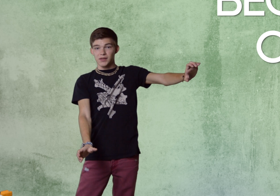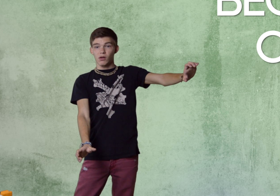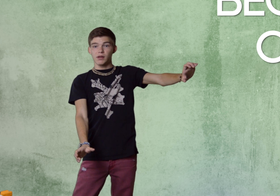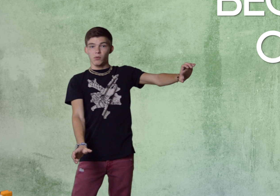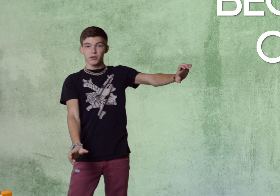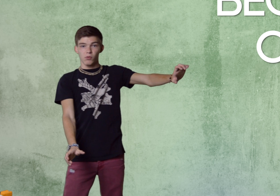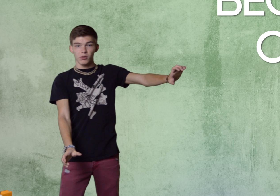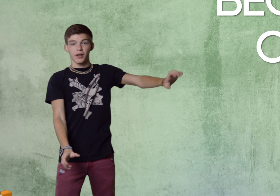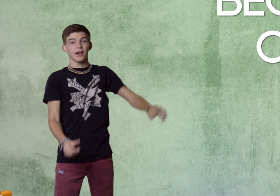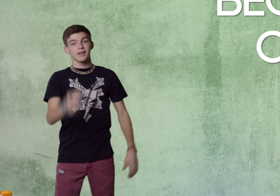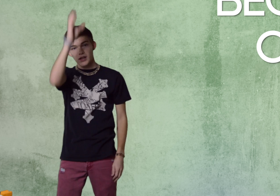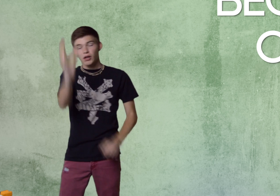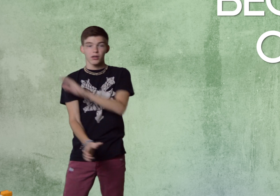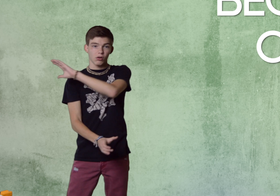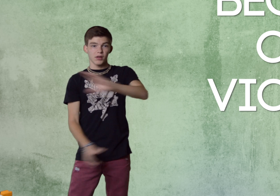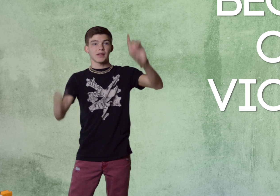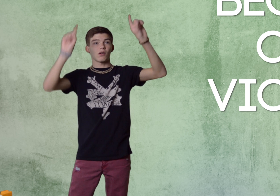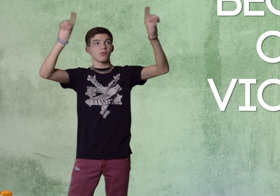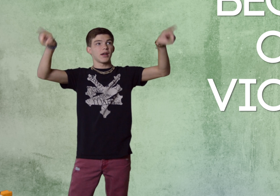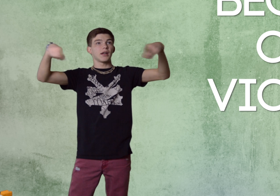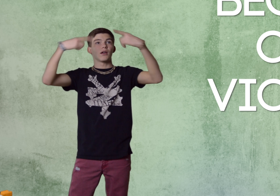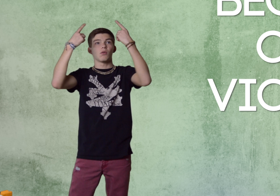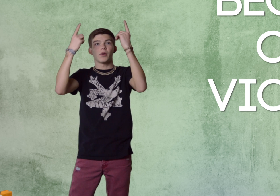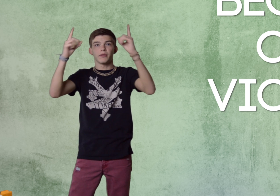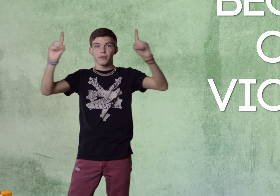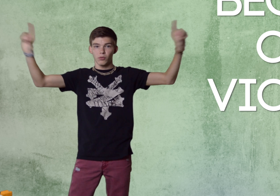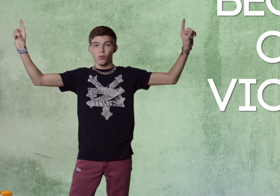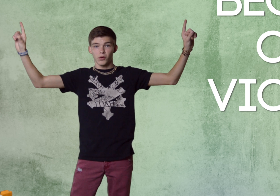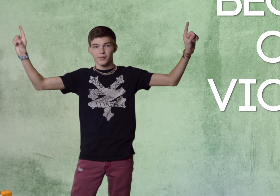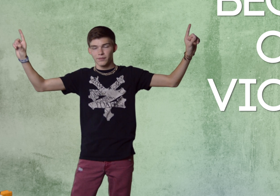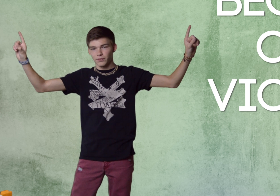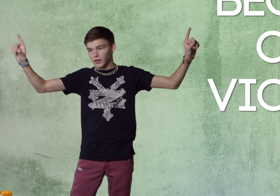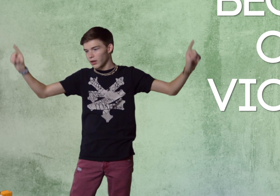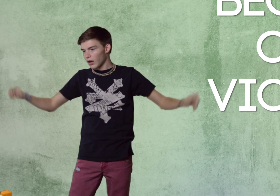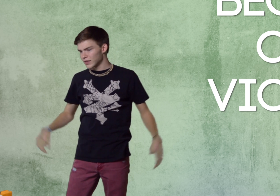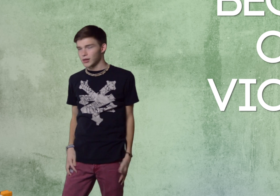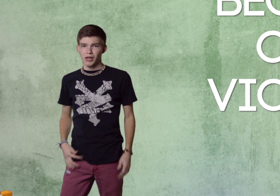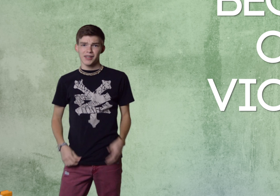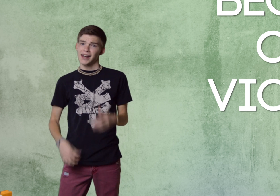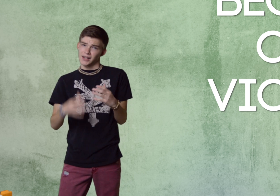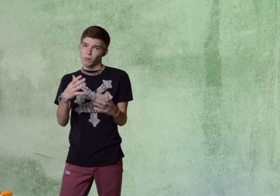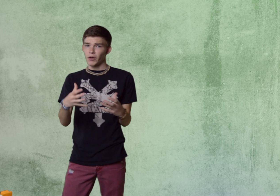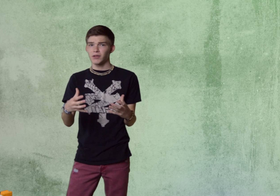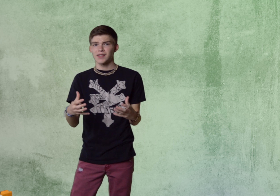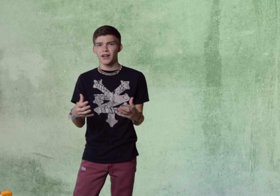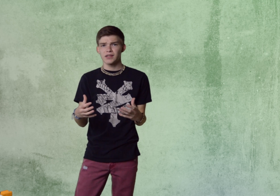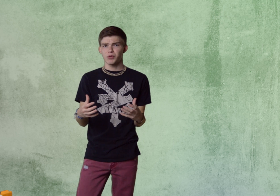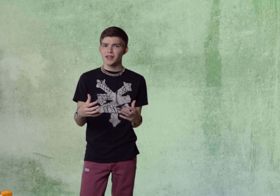has already won the war, because the cross has already won the war. Sometimes I add in a couple other signs when I